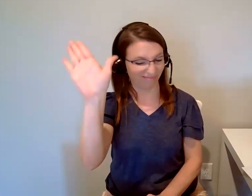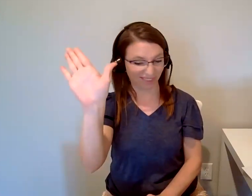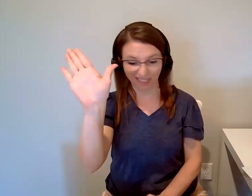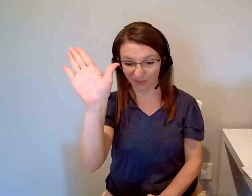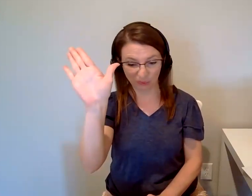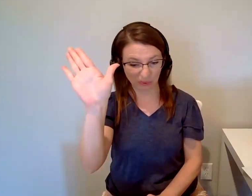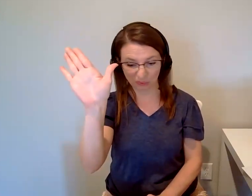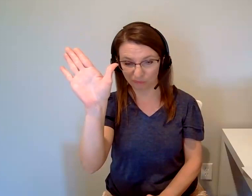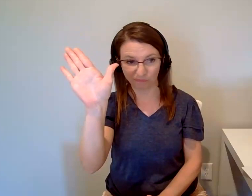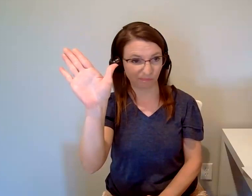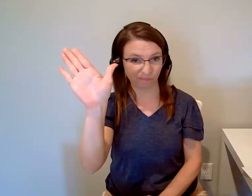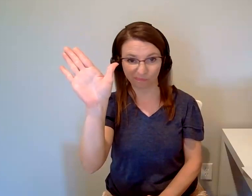I don't know,